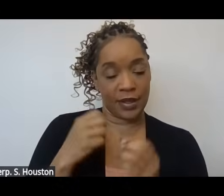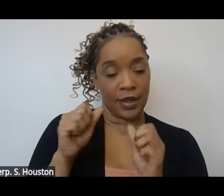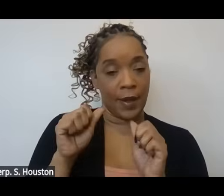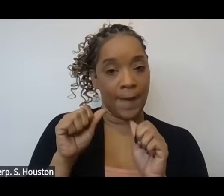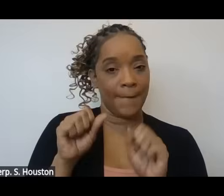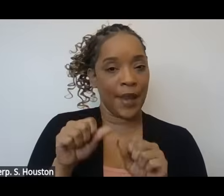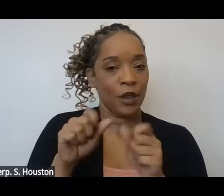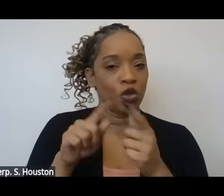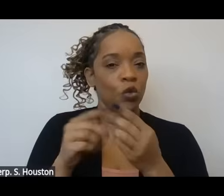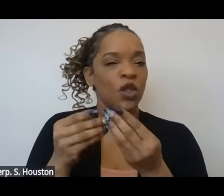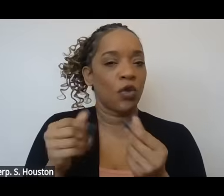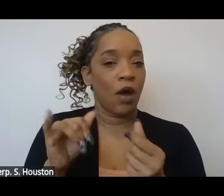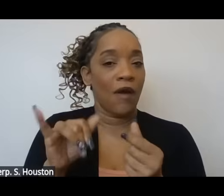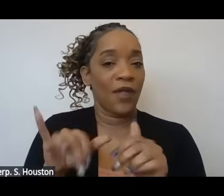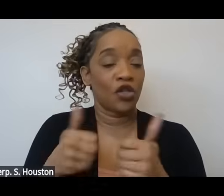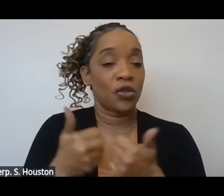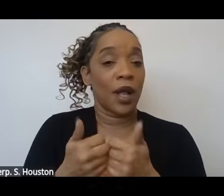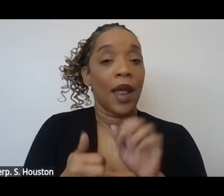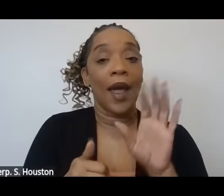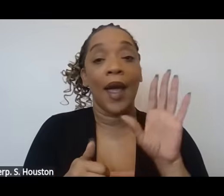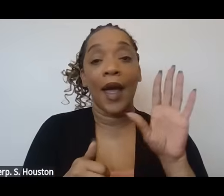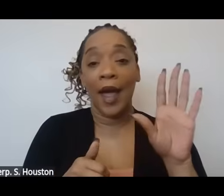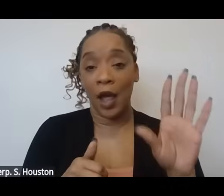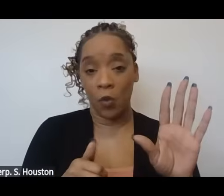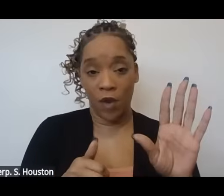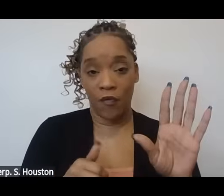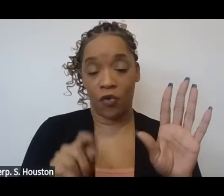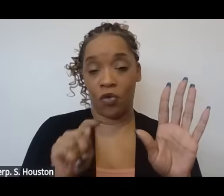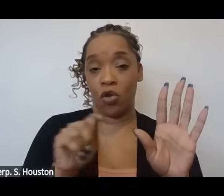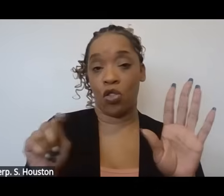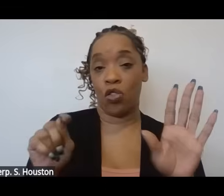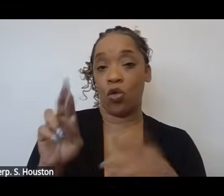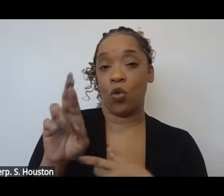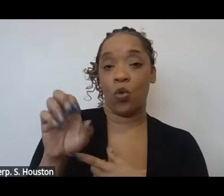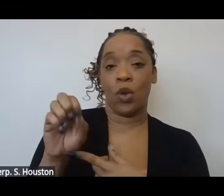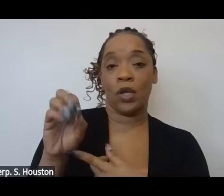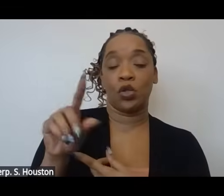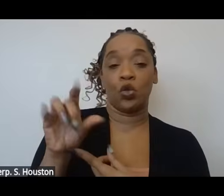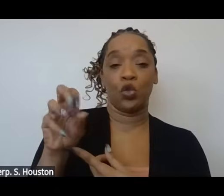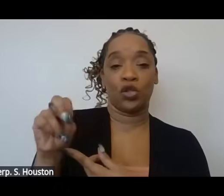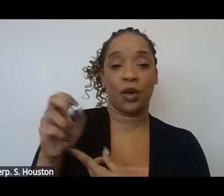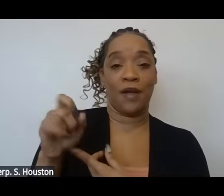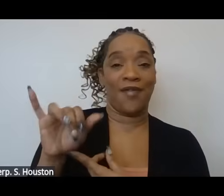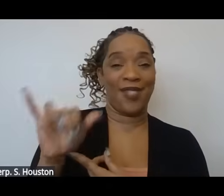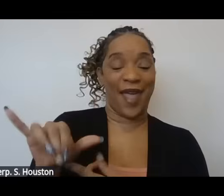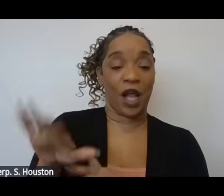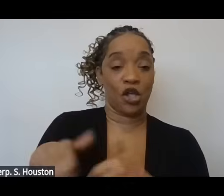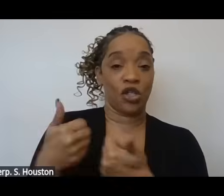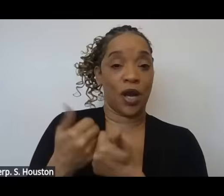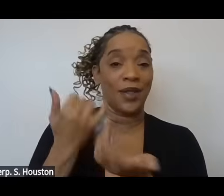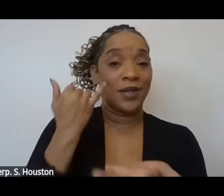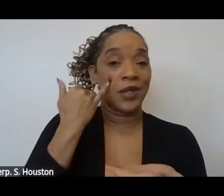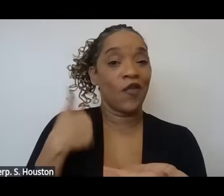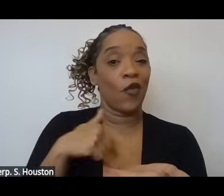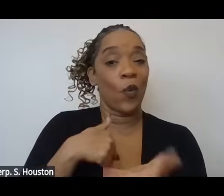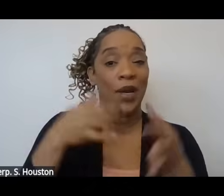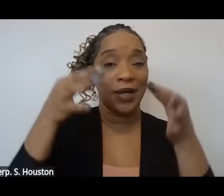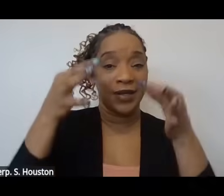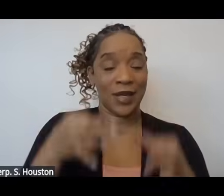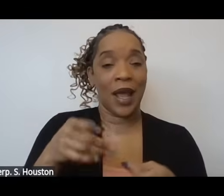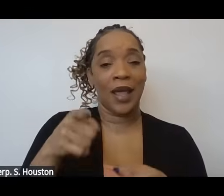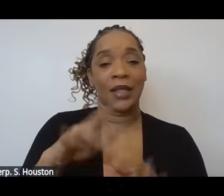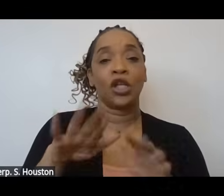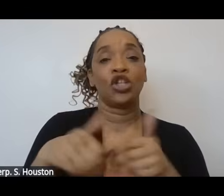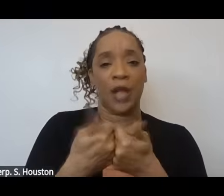However, the resolution of that challenge, if we decide, for example, that a challenge is meritorious,